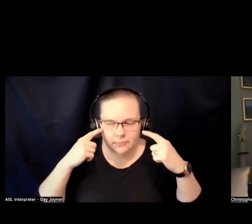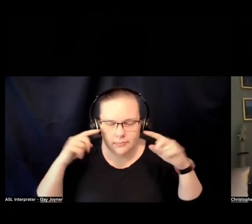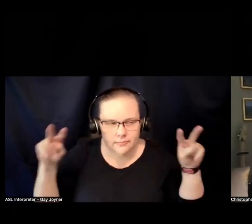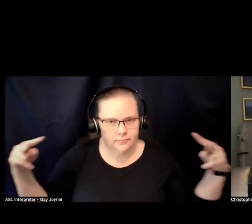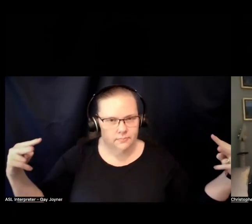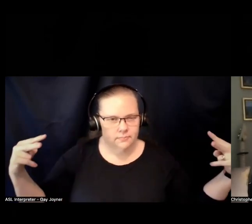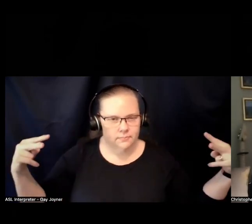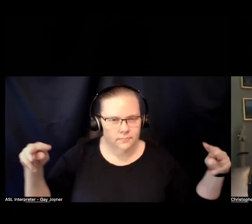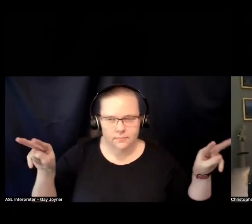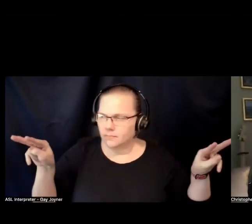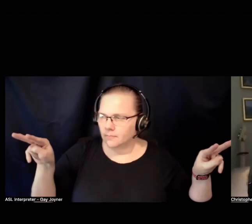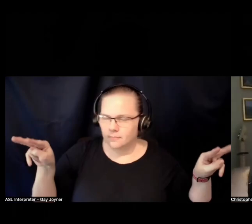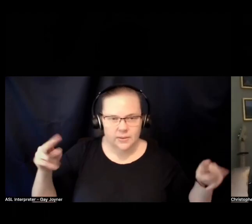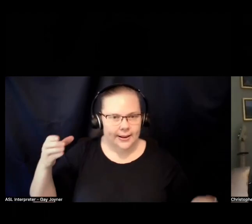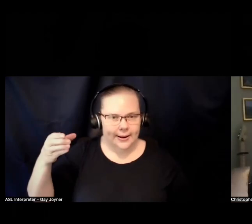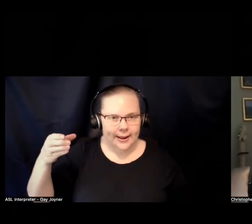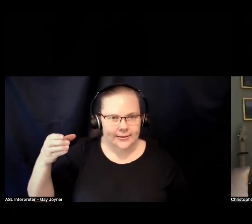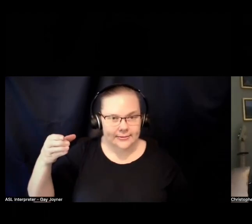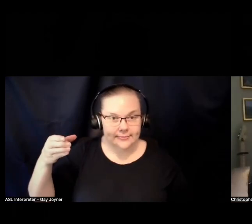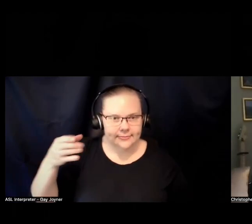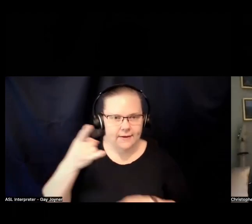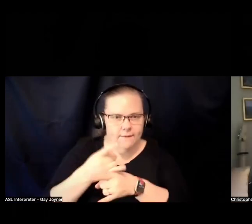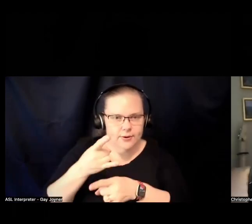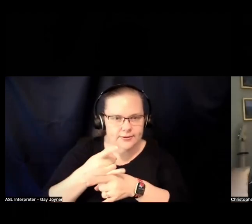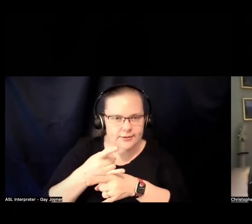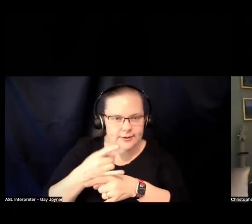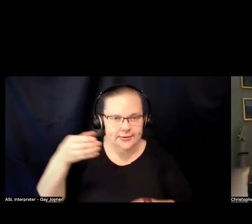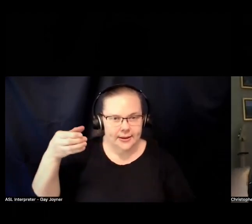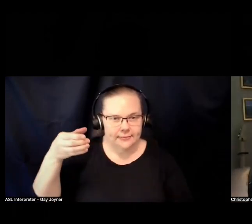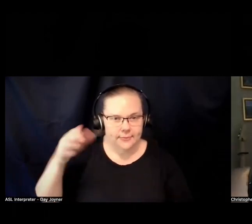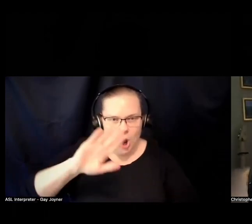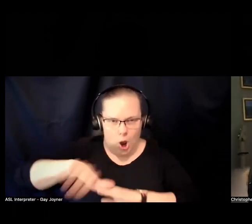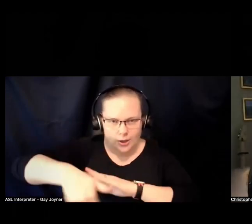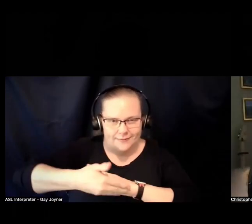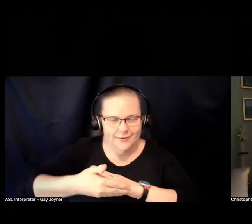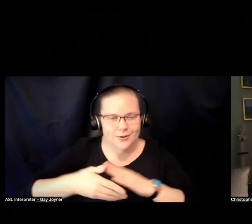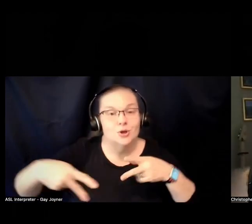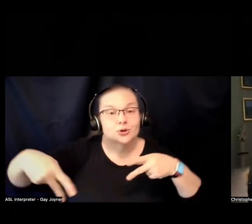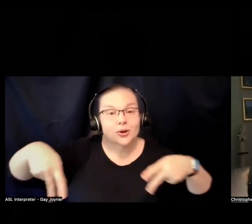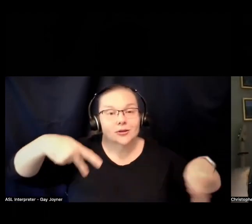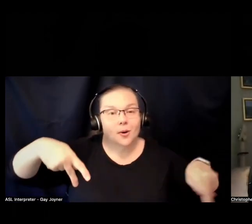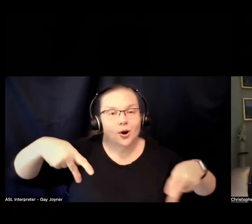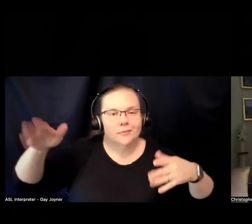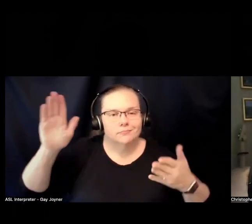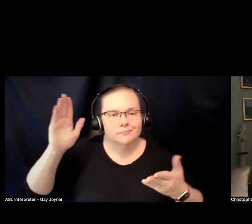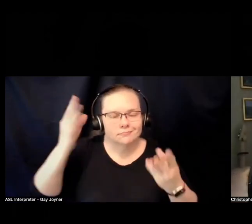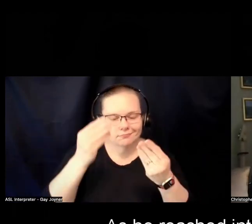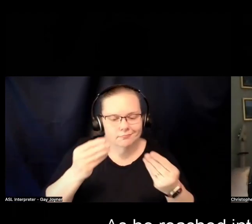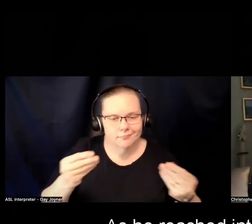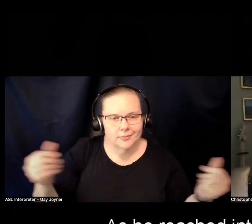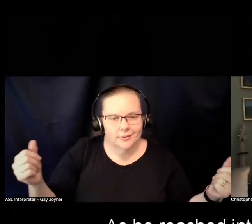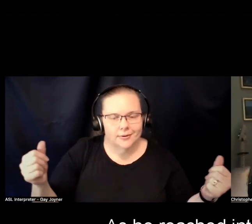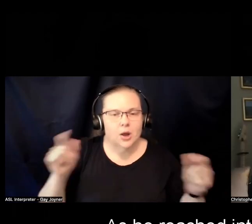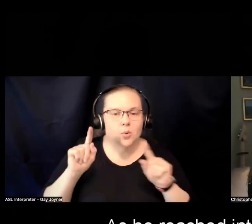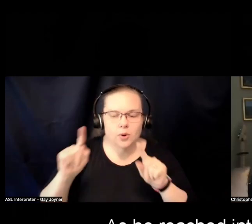had a glass in his hand all evening. As the party drew to a close, Drew Pearson went to the cloakroom. As